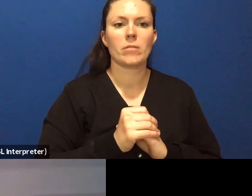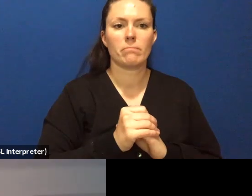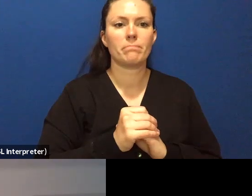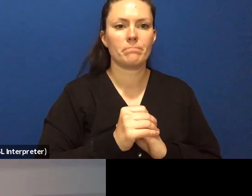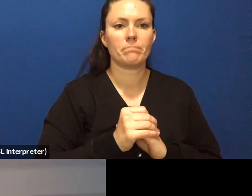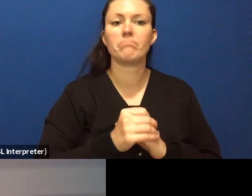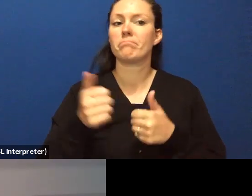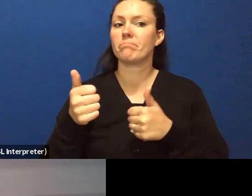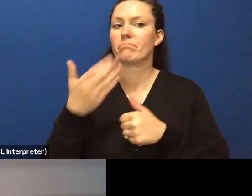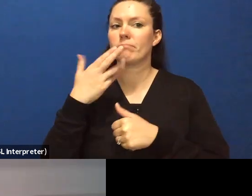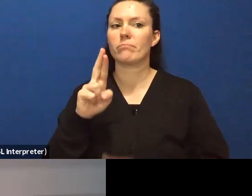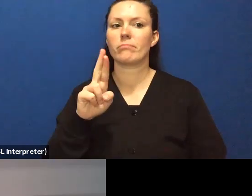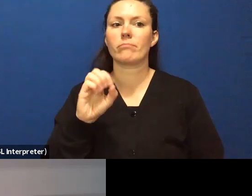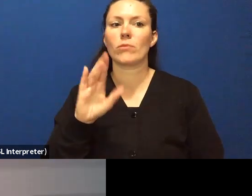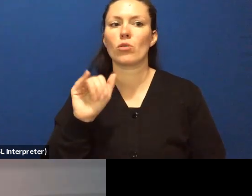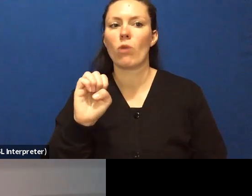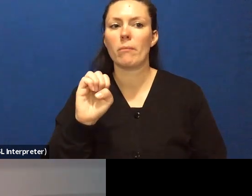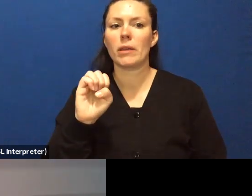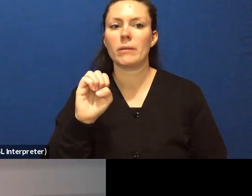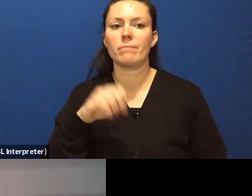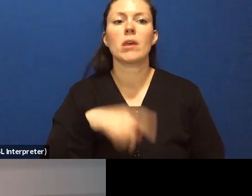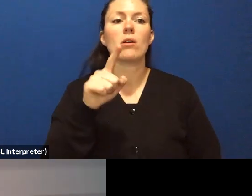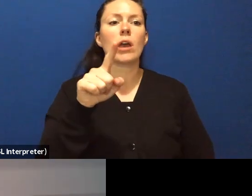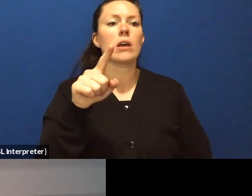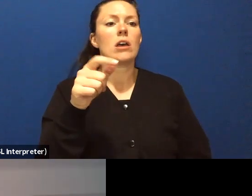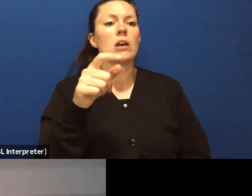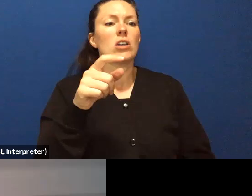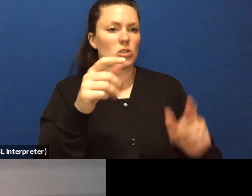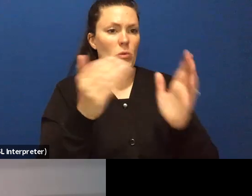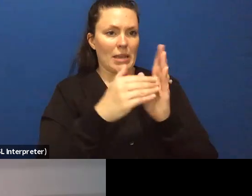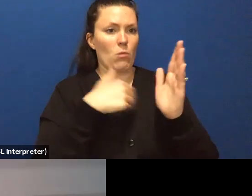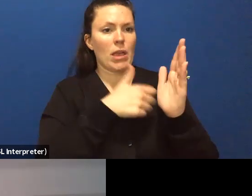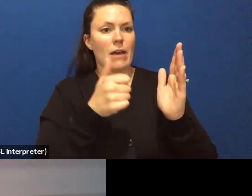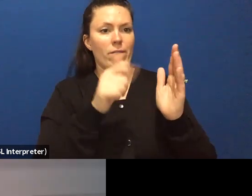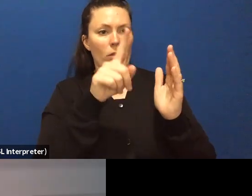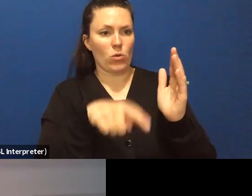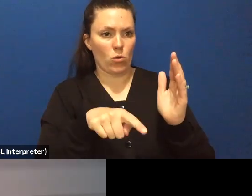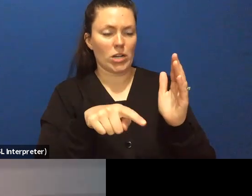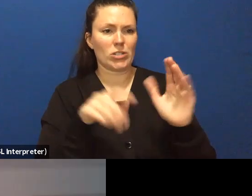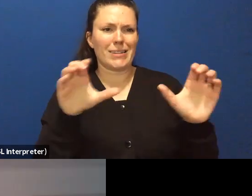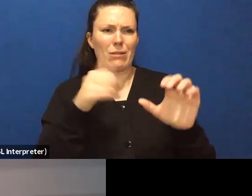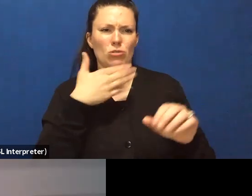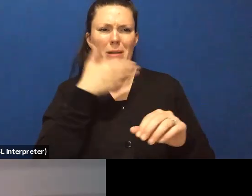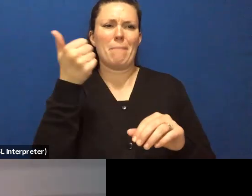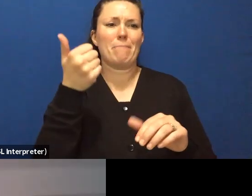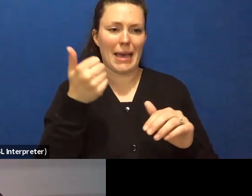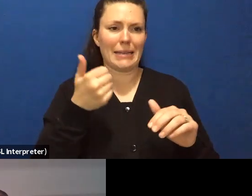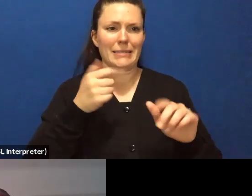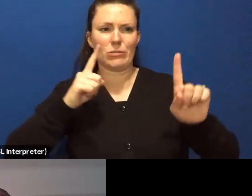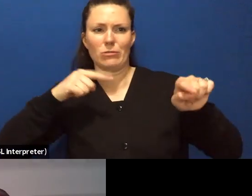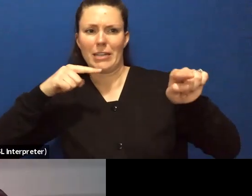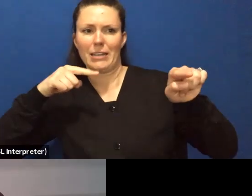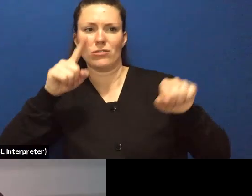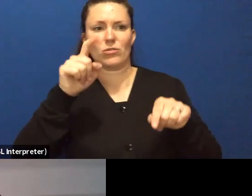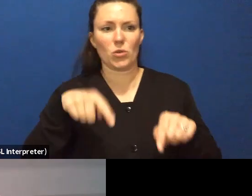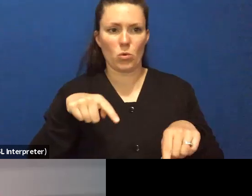Okay, thanks, Robbie. So I just want to acknowledge a few people that have other questions. And again, I'm going to do my best to get those answered during our